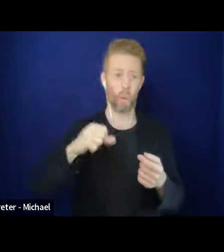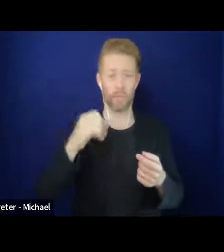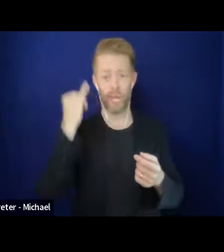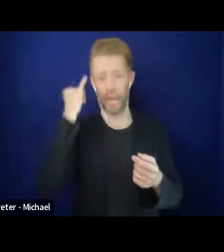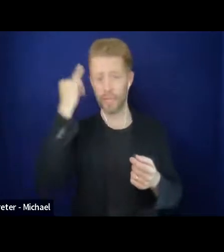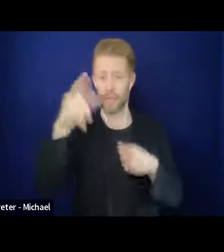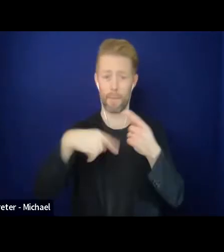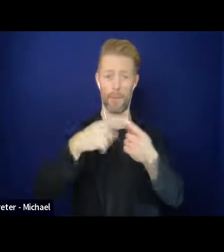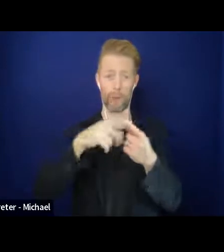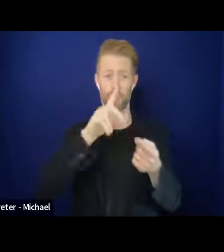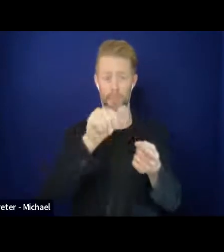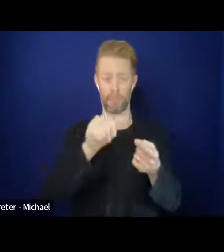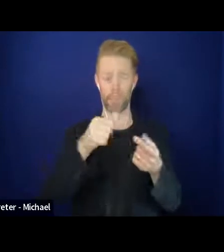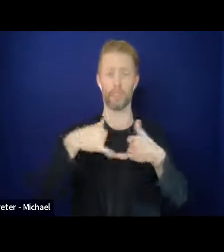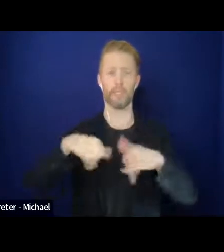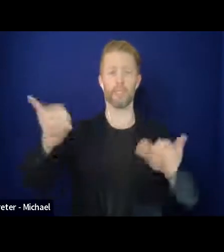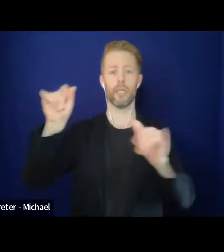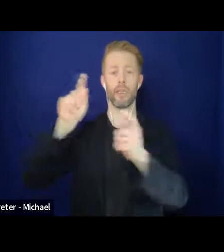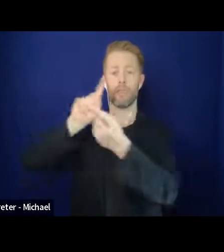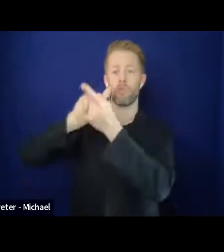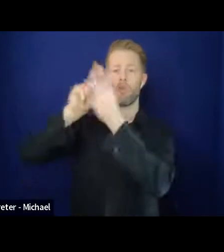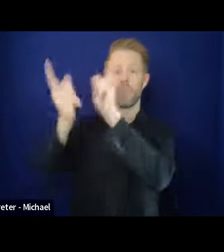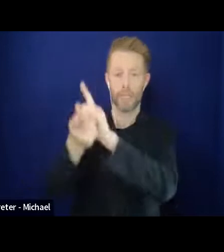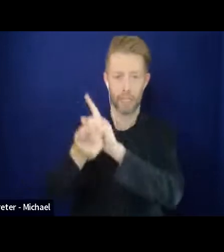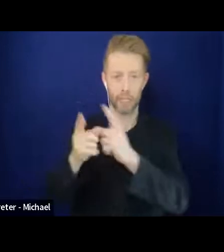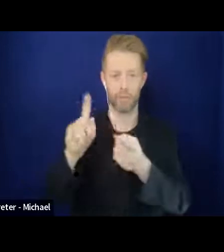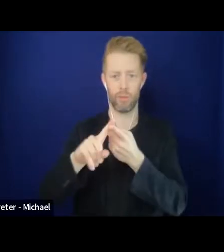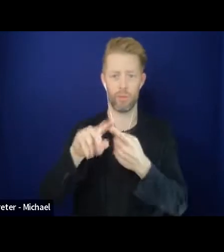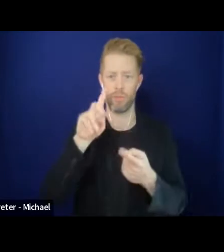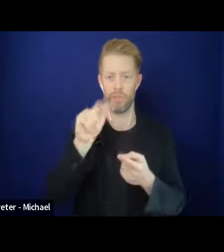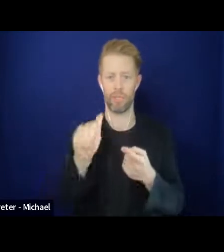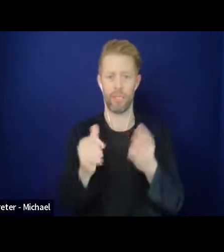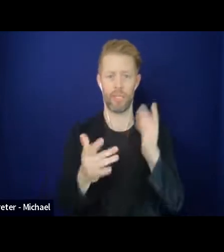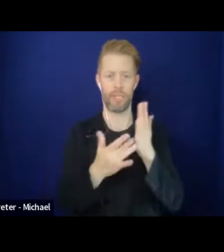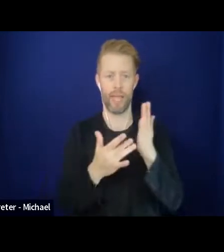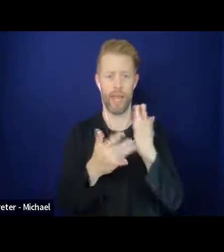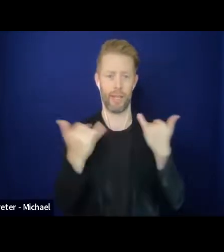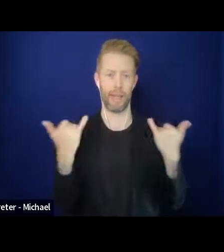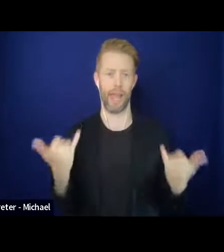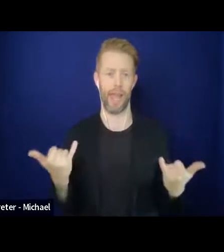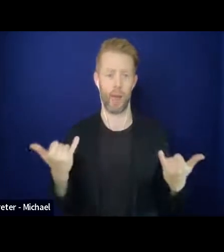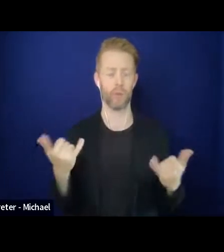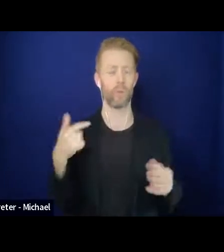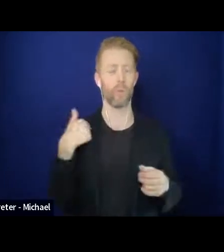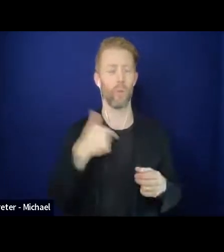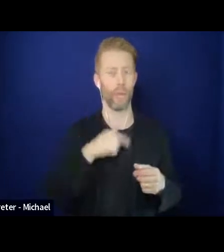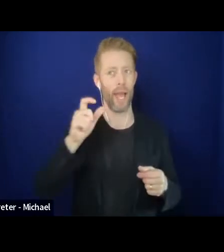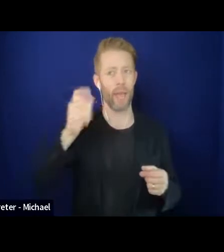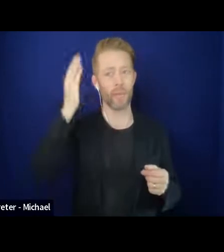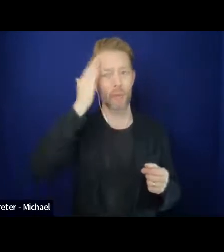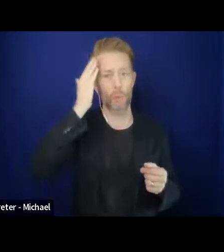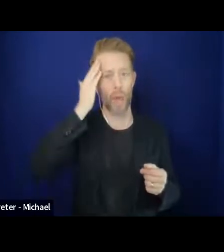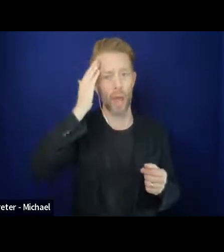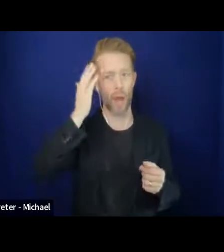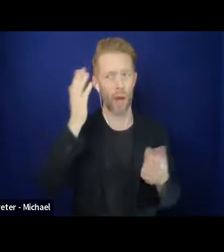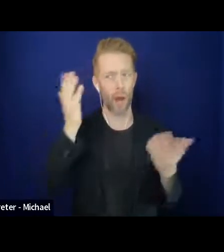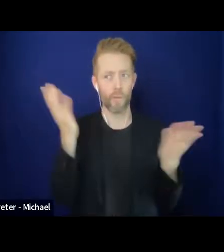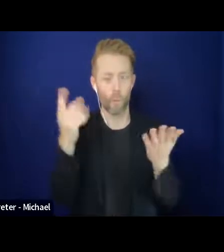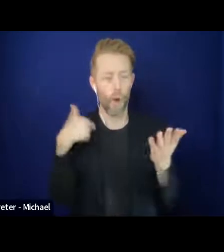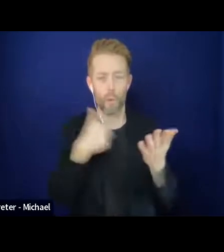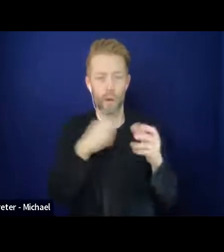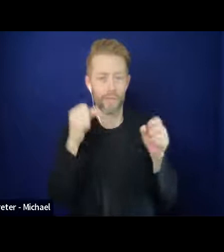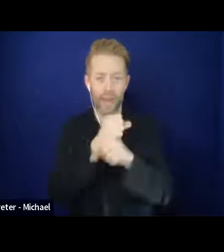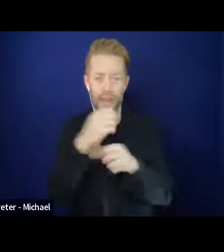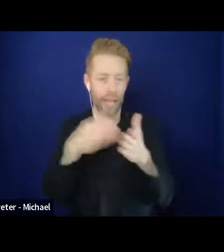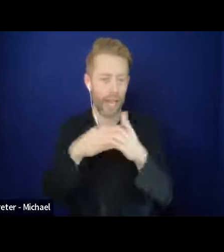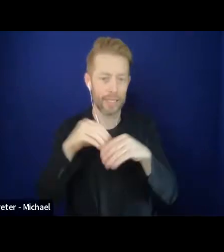being translated into 21st century disability tech. So we have to be aware of what it is we're even fighting against in the first place to try to